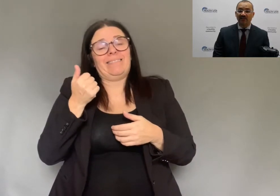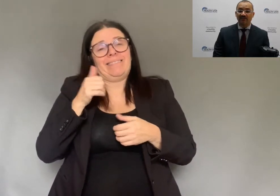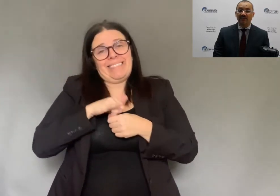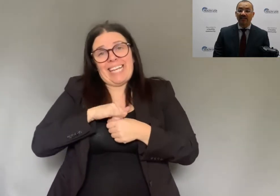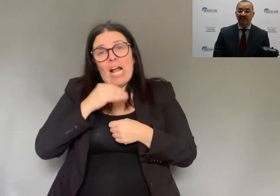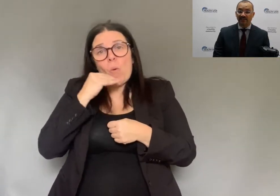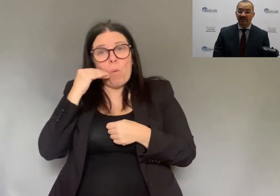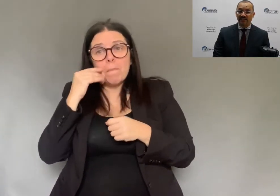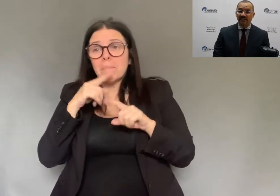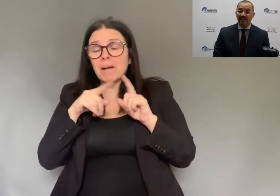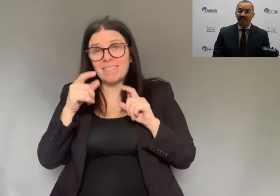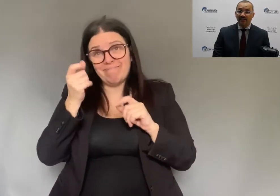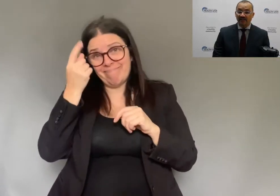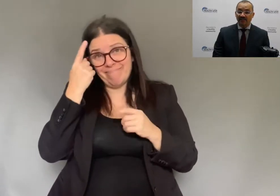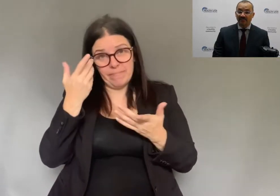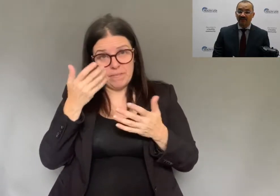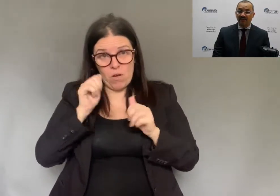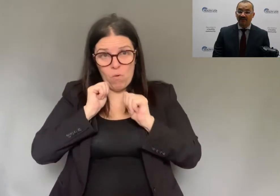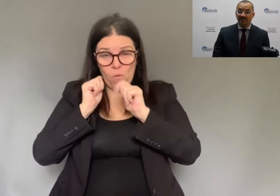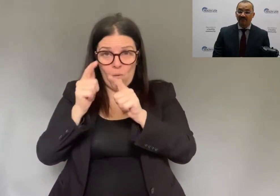not everyone has that